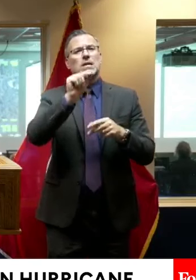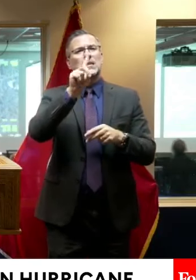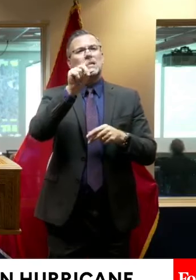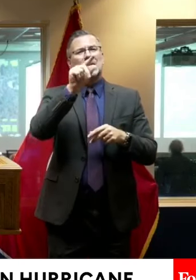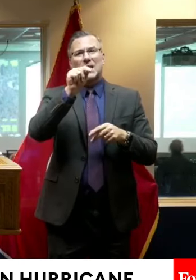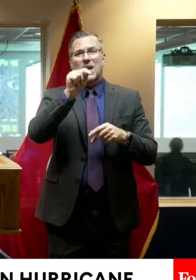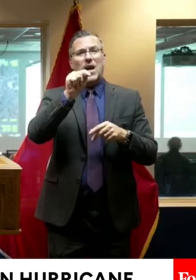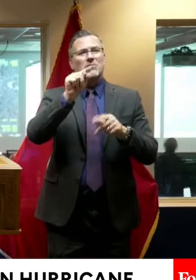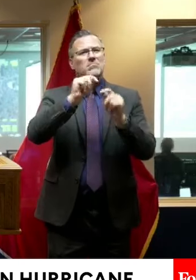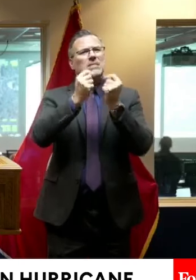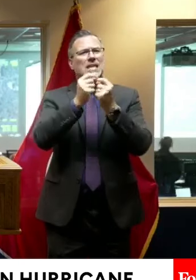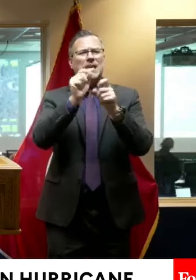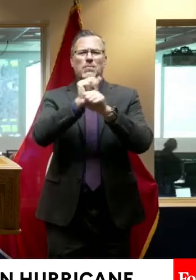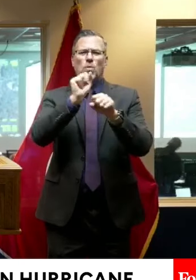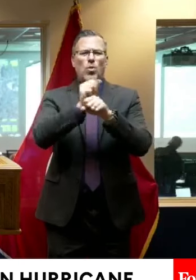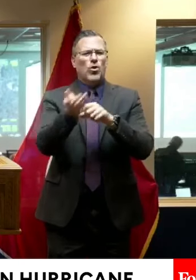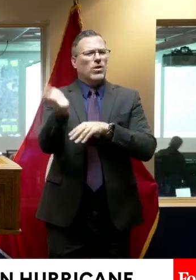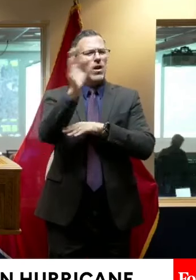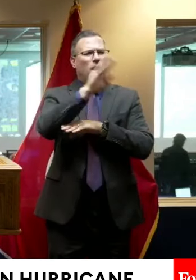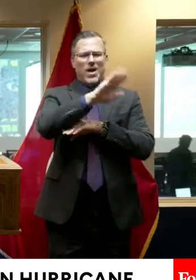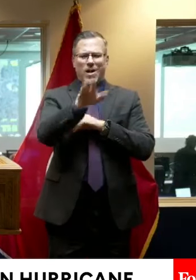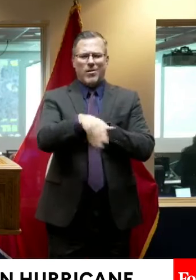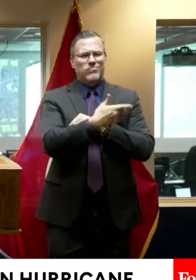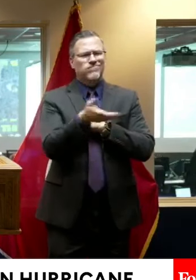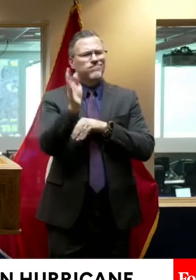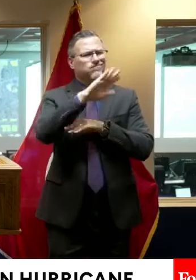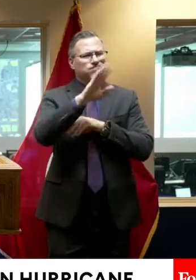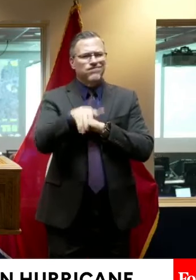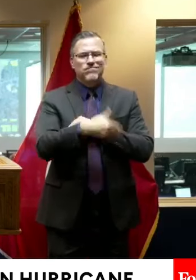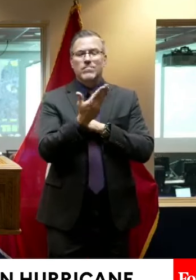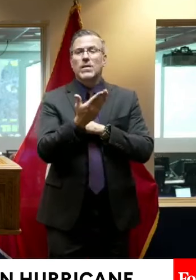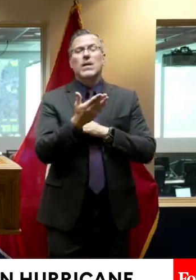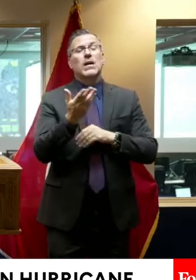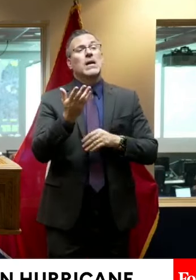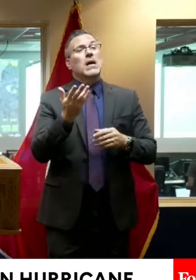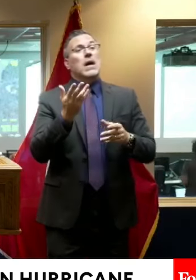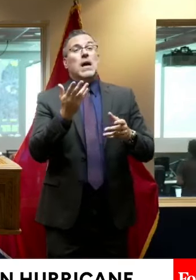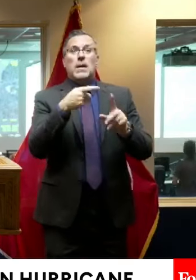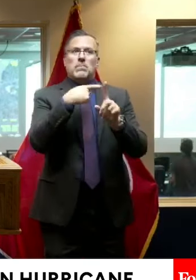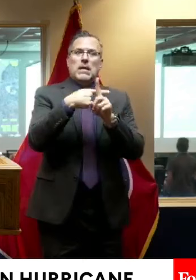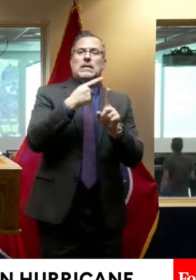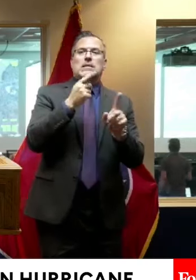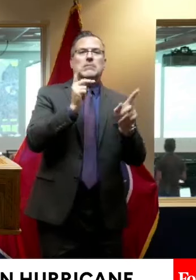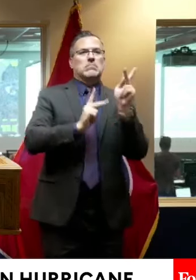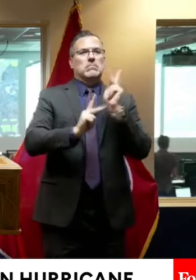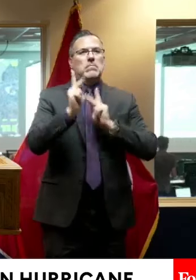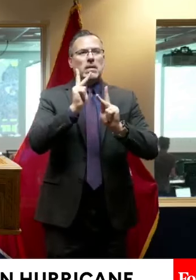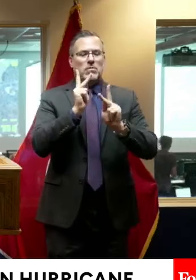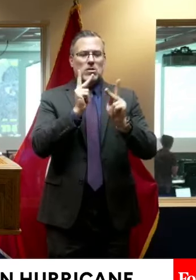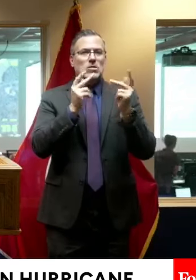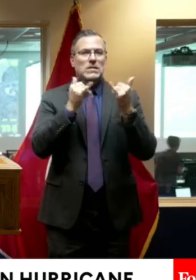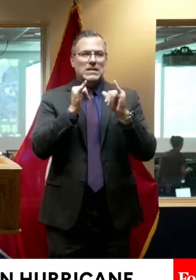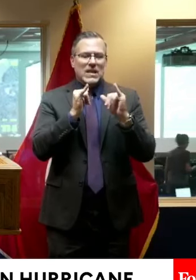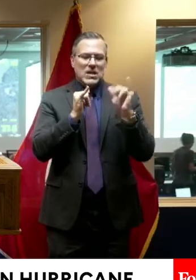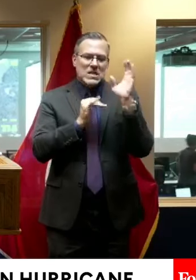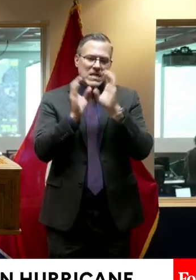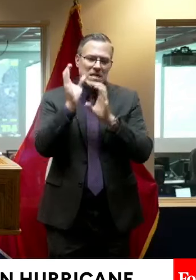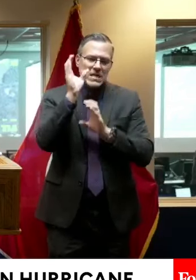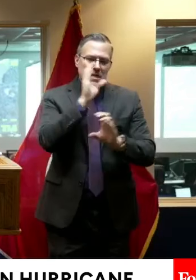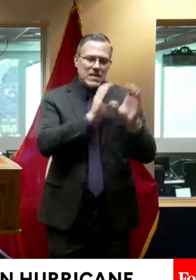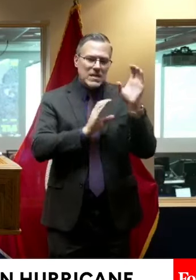been and frankly, the Herculean effort that people spent to actually find the missing in